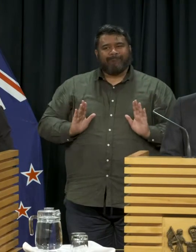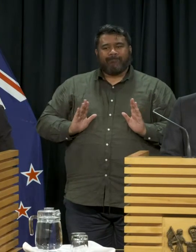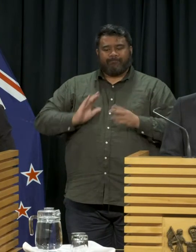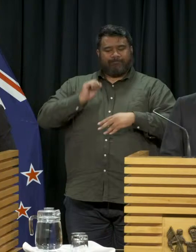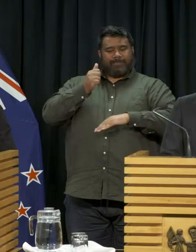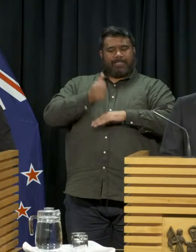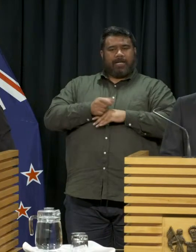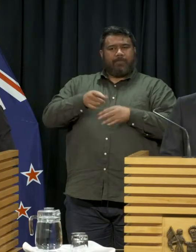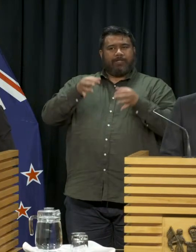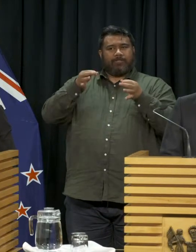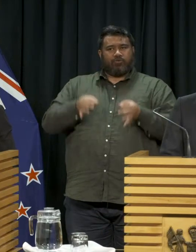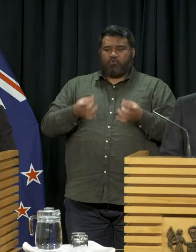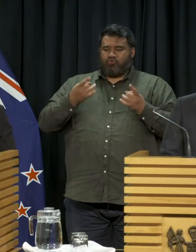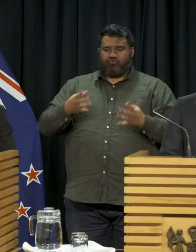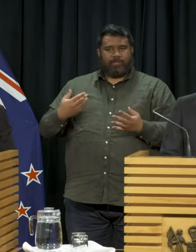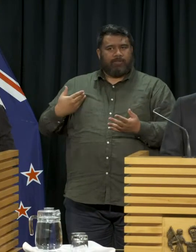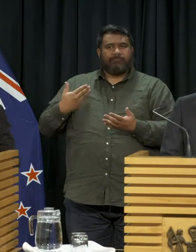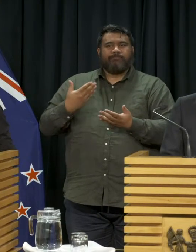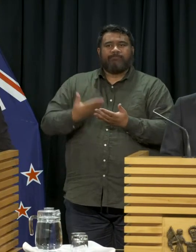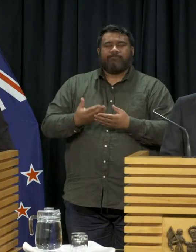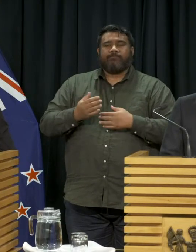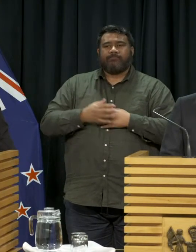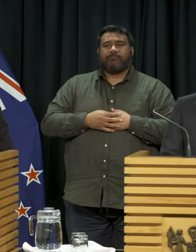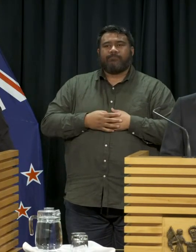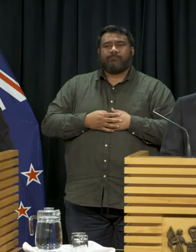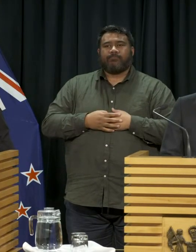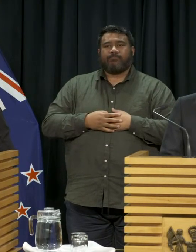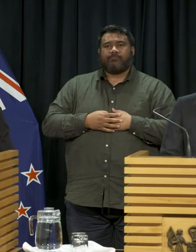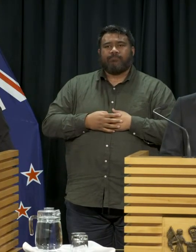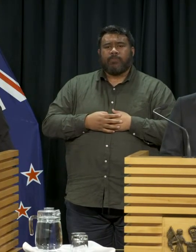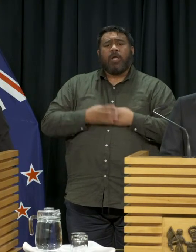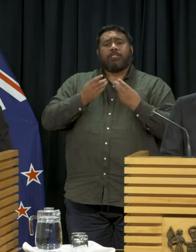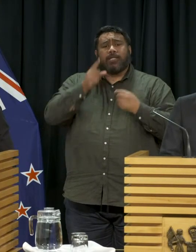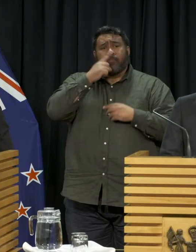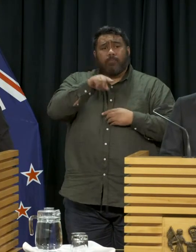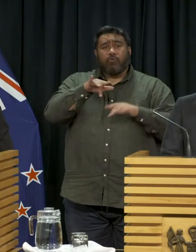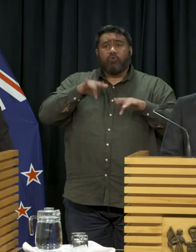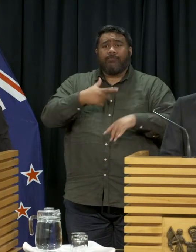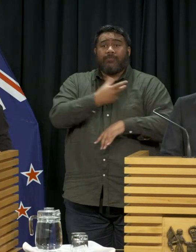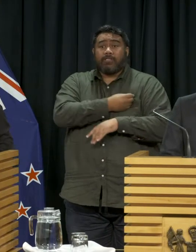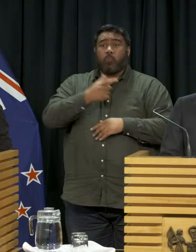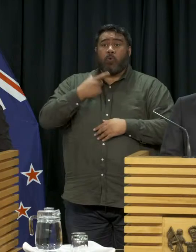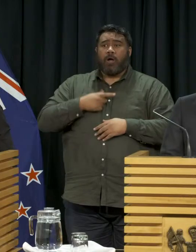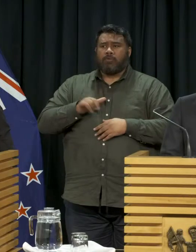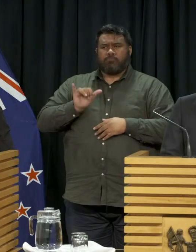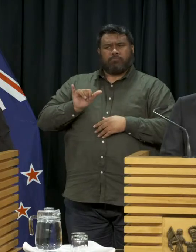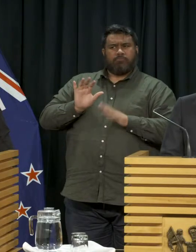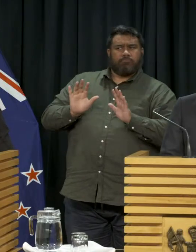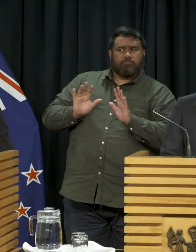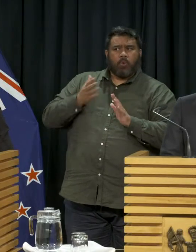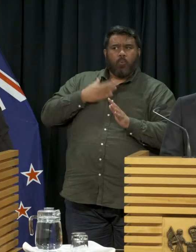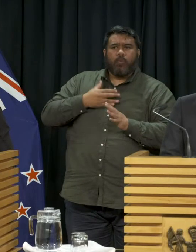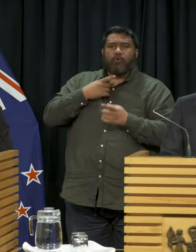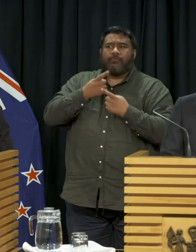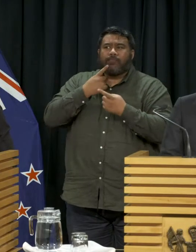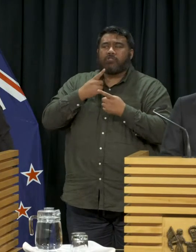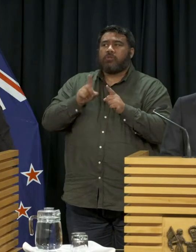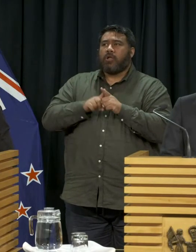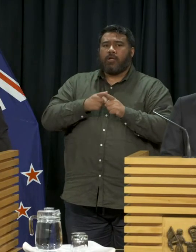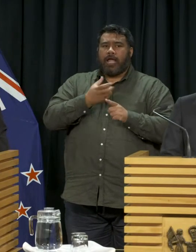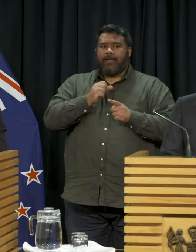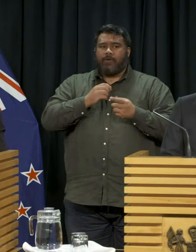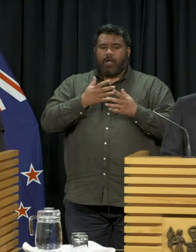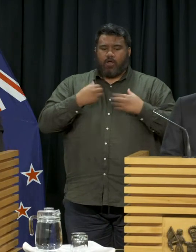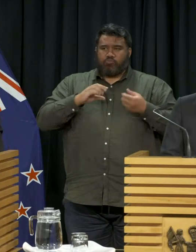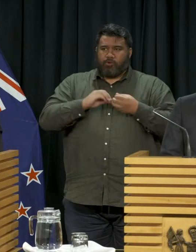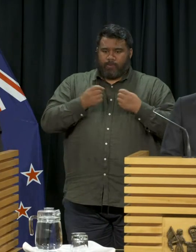set out for some time. Some people have legitimate questions around the vaccine, for instance, if they have pre-existing health conditions,